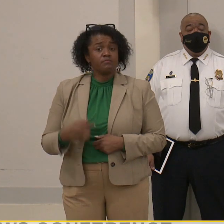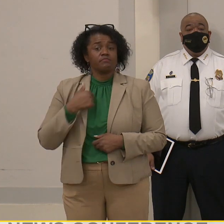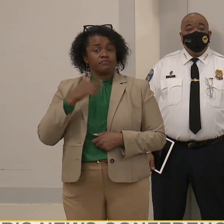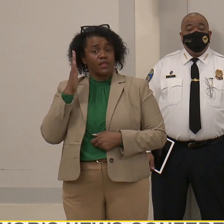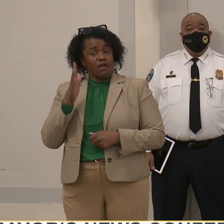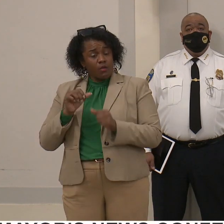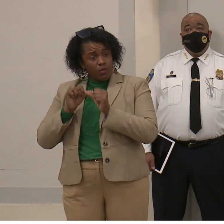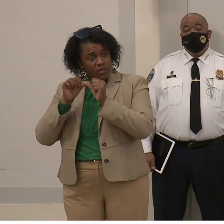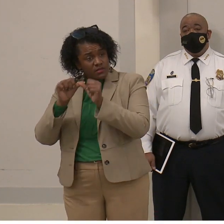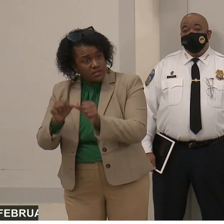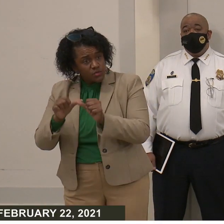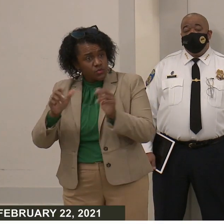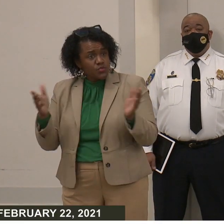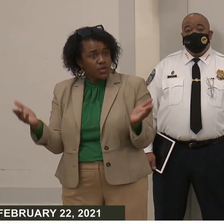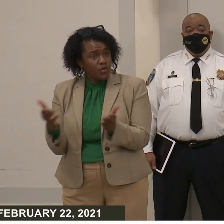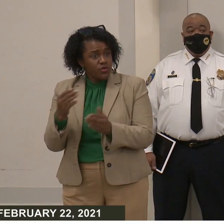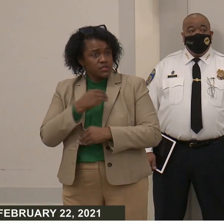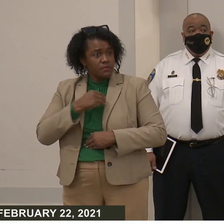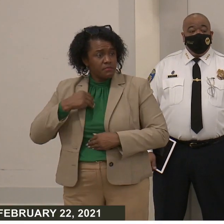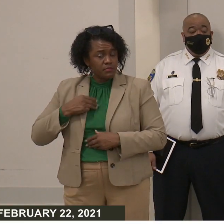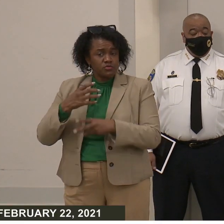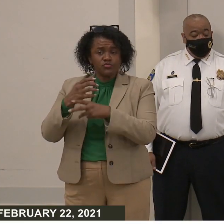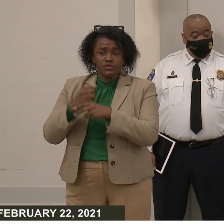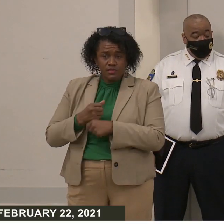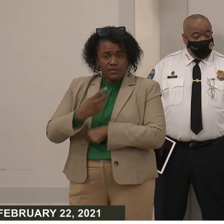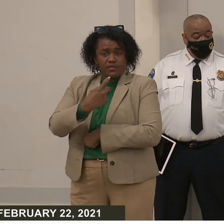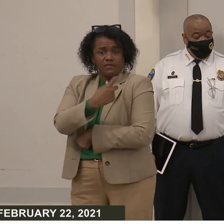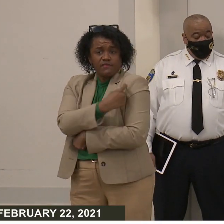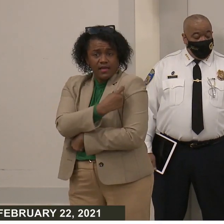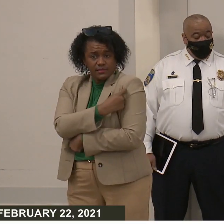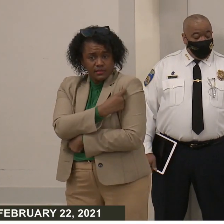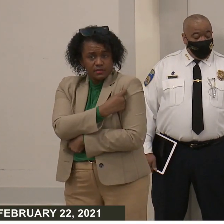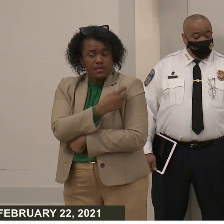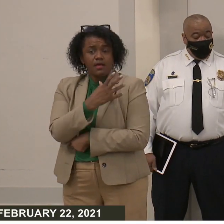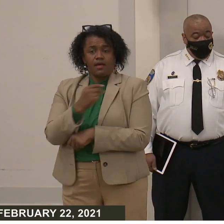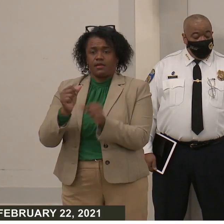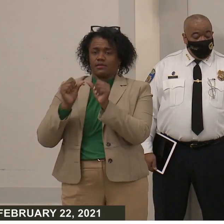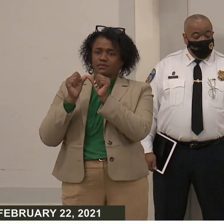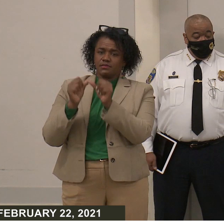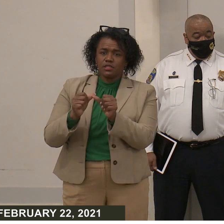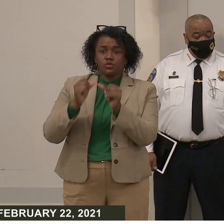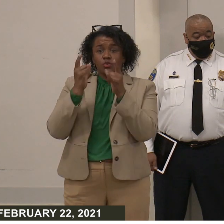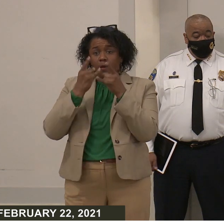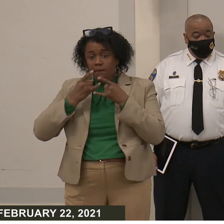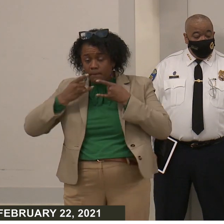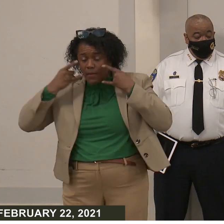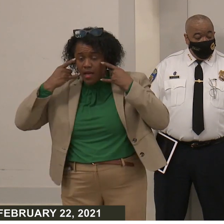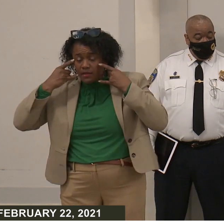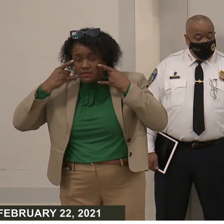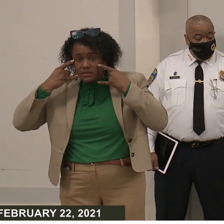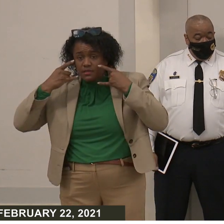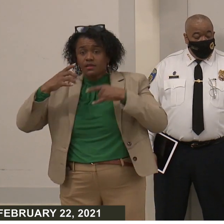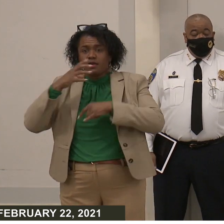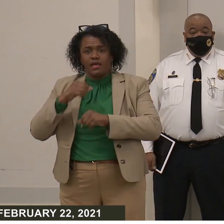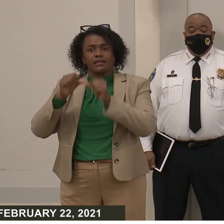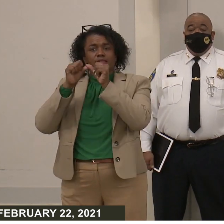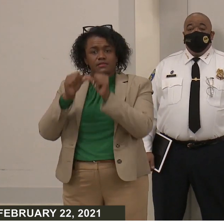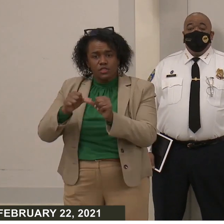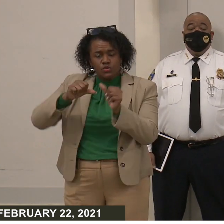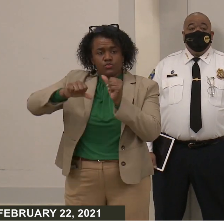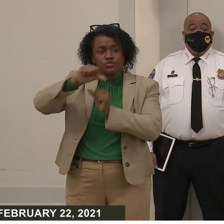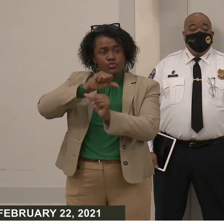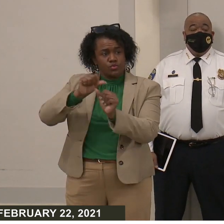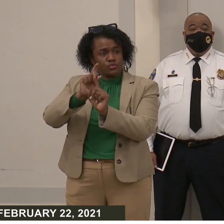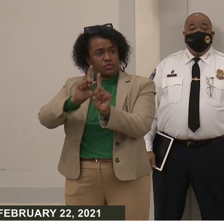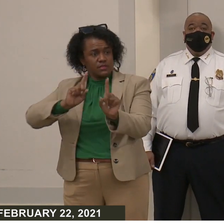will continue to encourage members to receive the vaccine and continue wearing their masks and practicing social